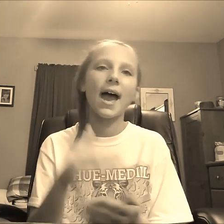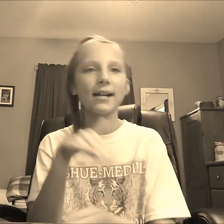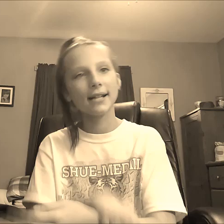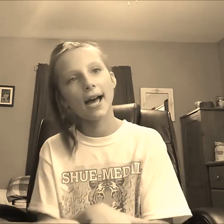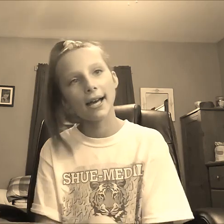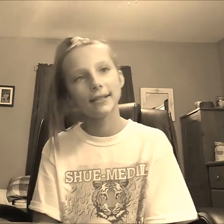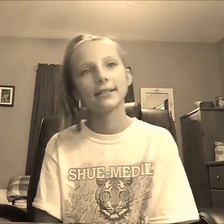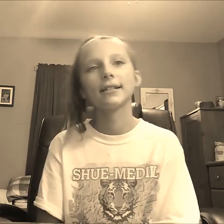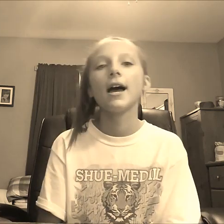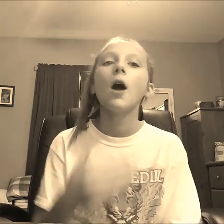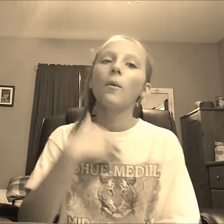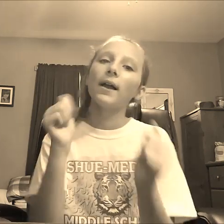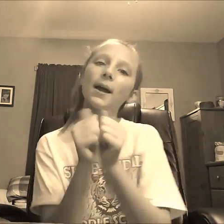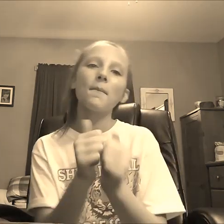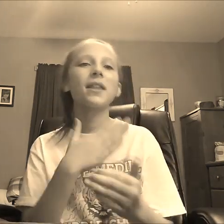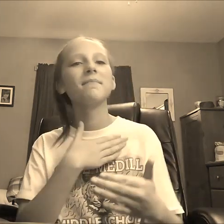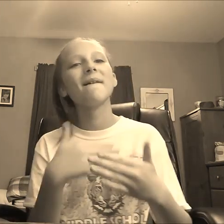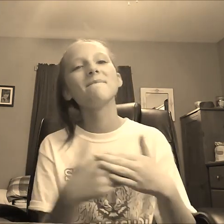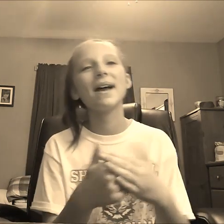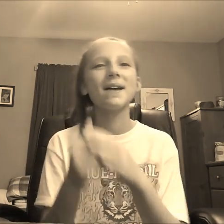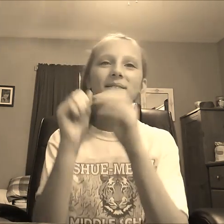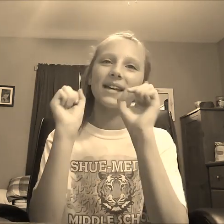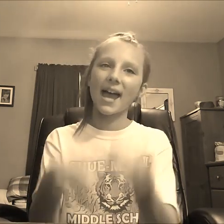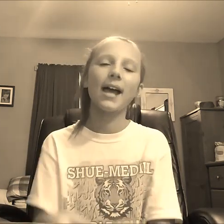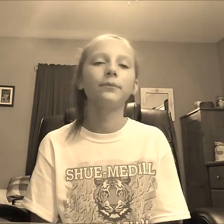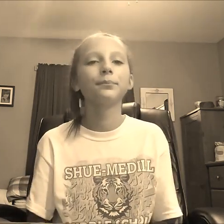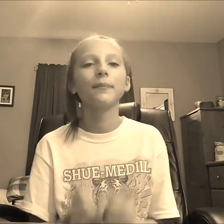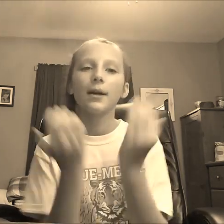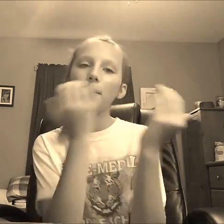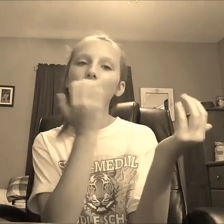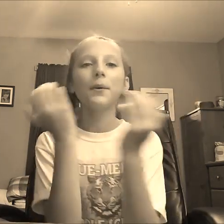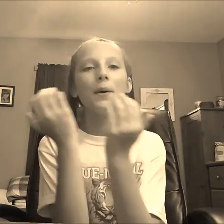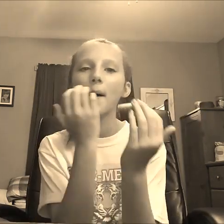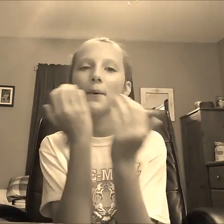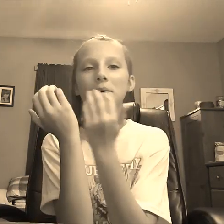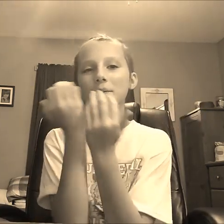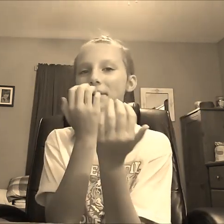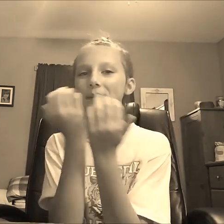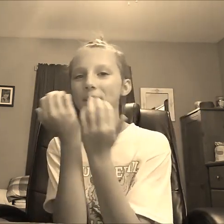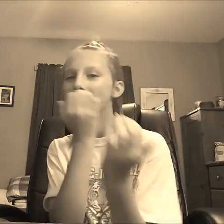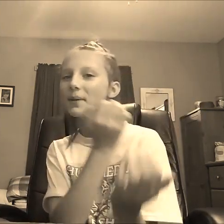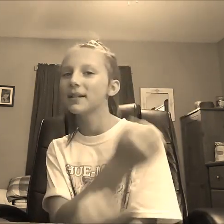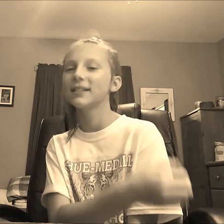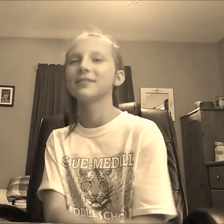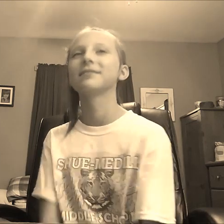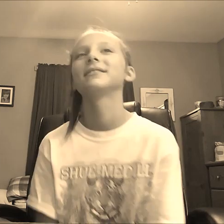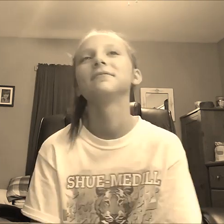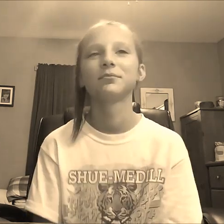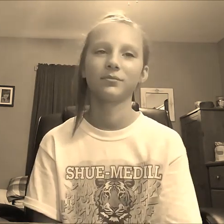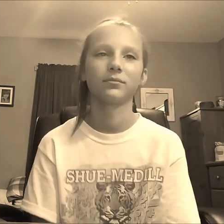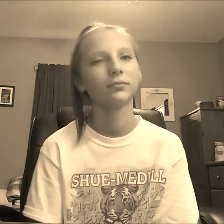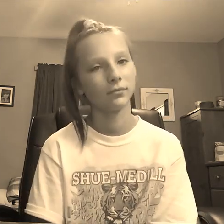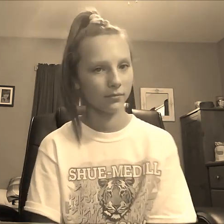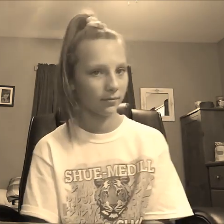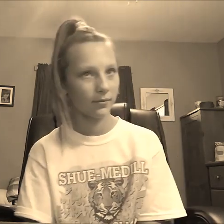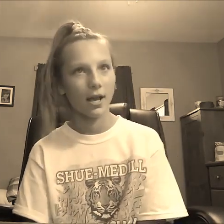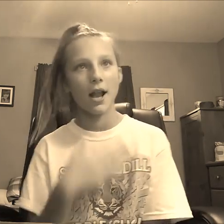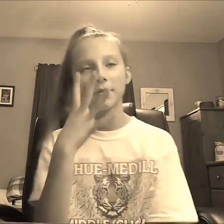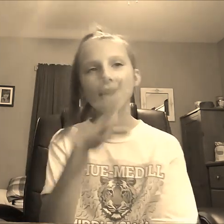bad nights When I'm with my baby Oh yeah, yeah, yeah Cause I don't